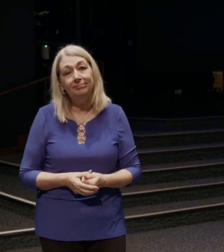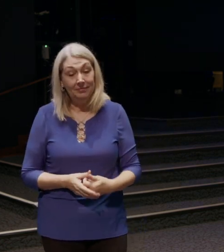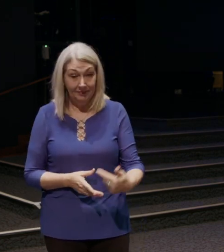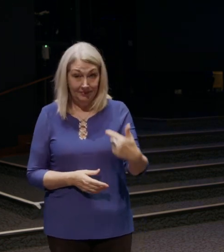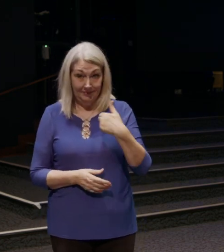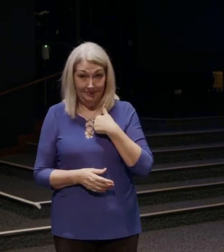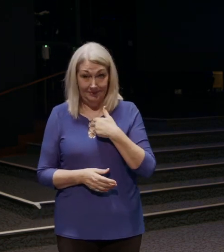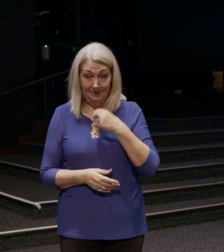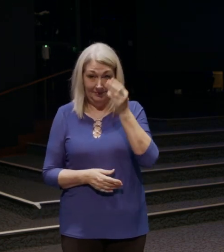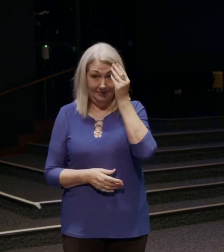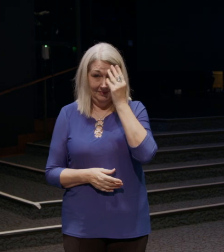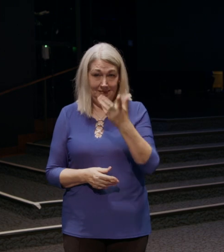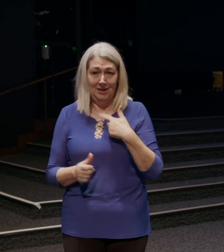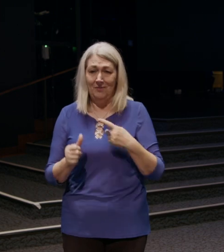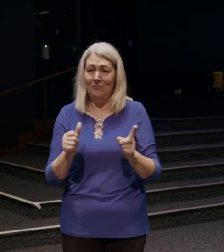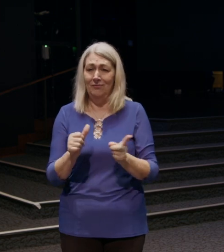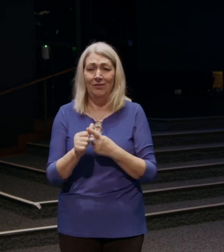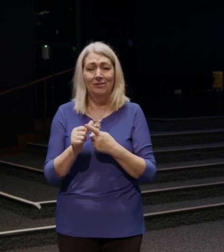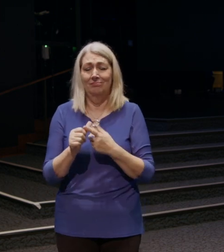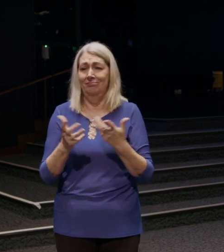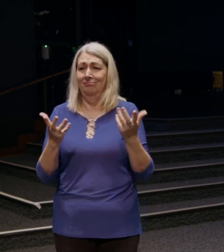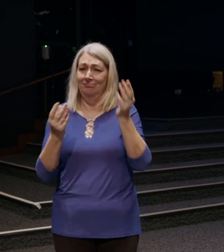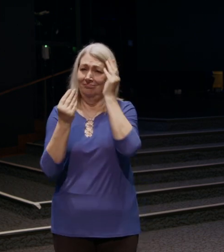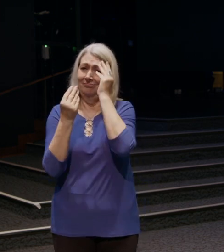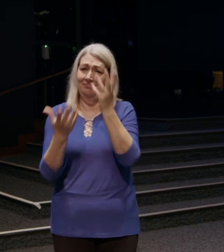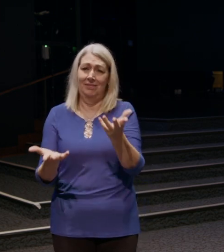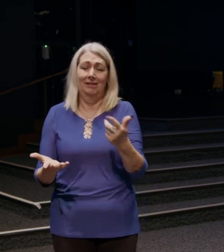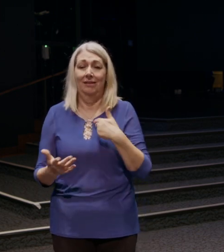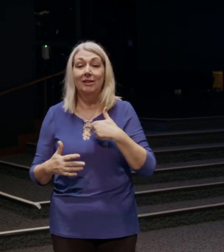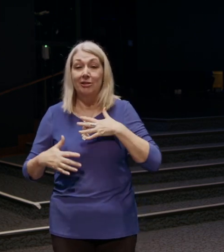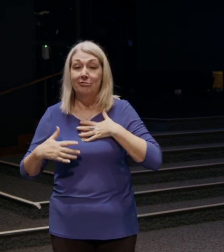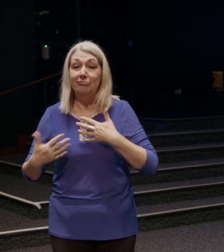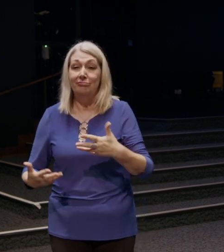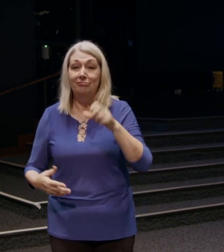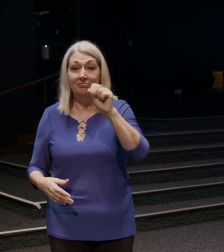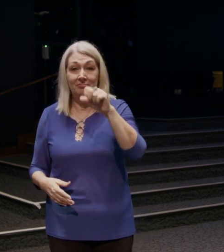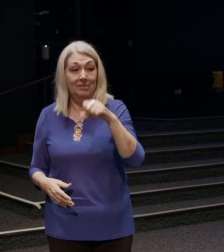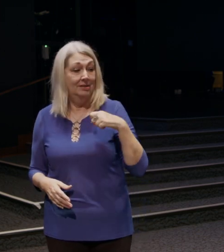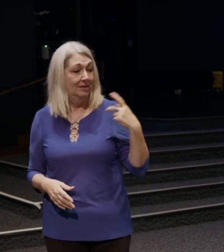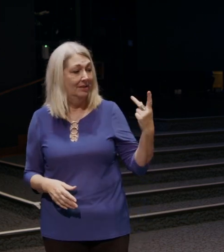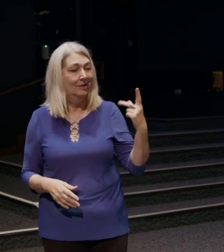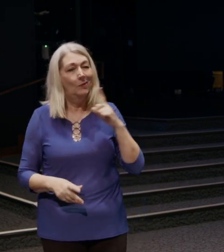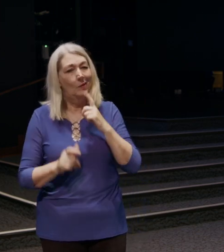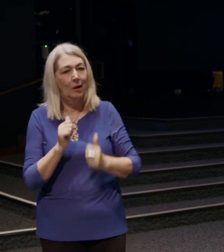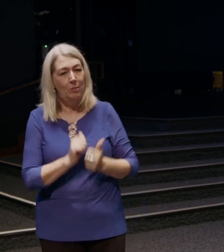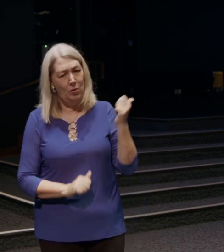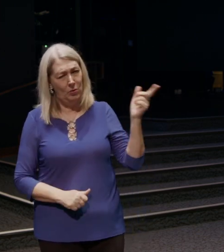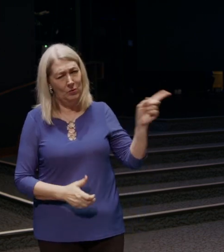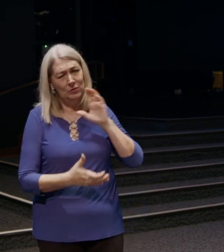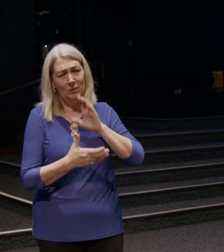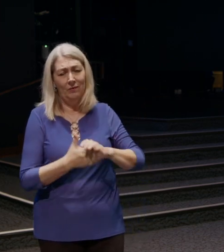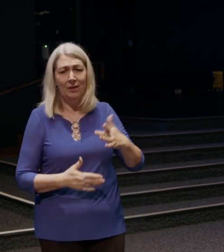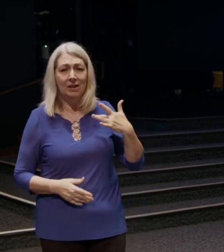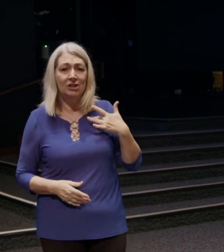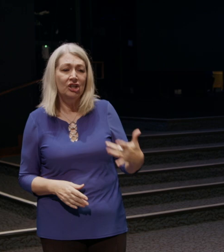I'm the first to admit that Deanland and I, mainly Deanland, get a bit